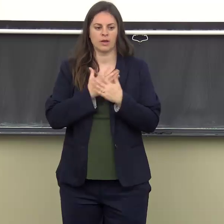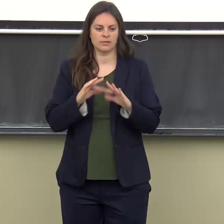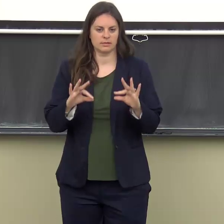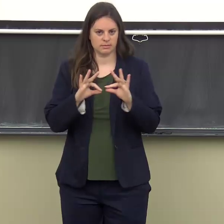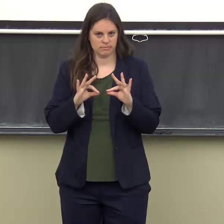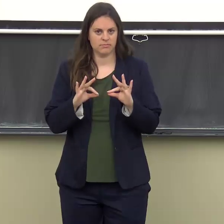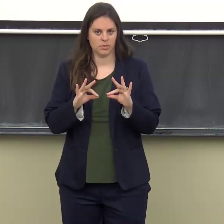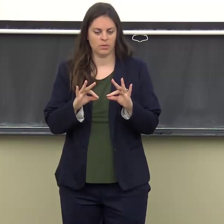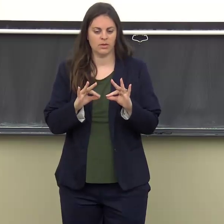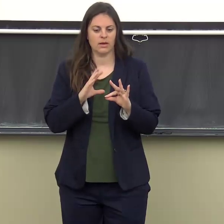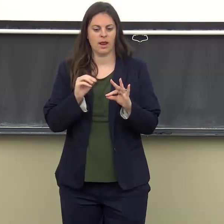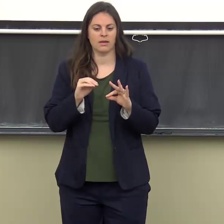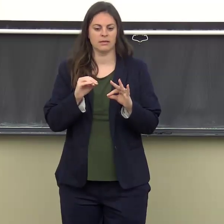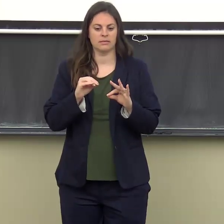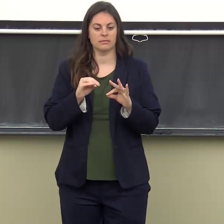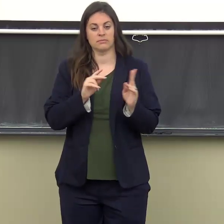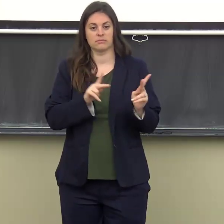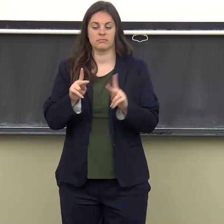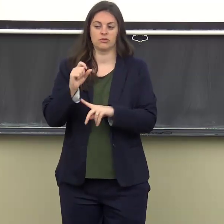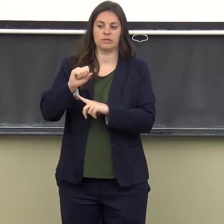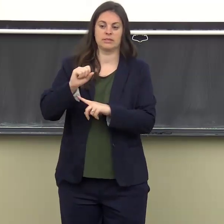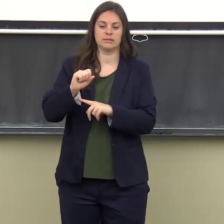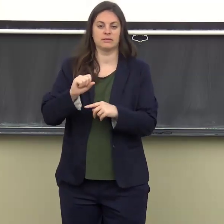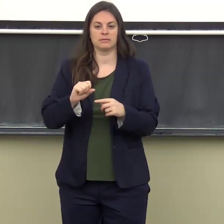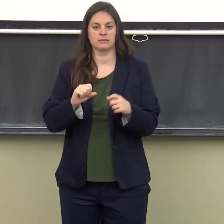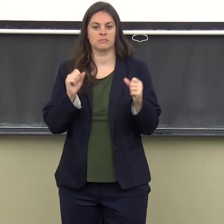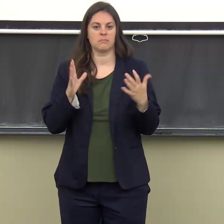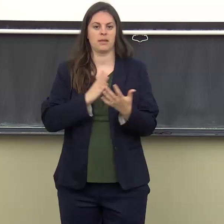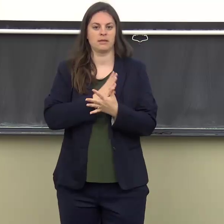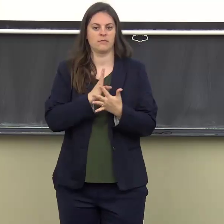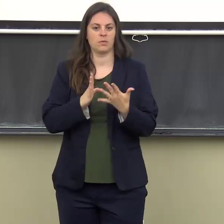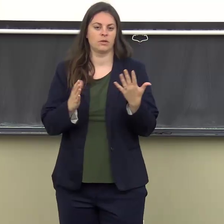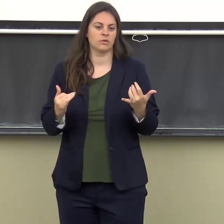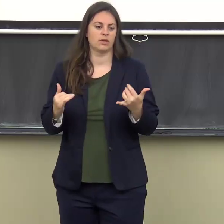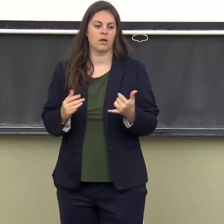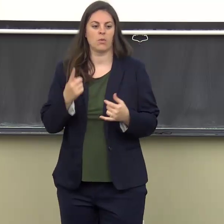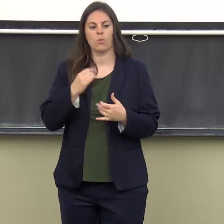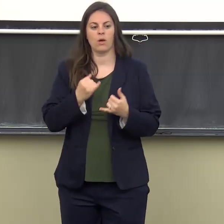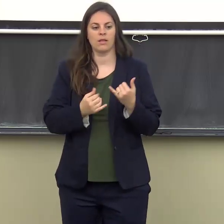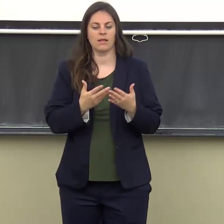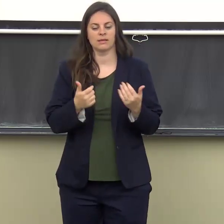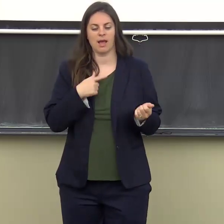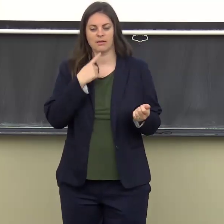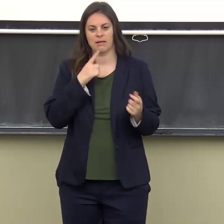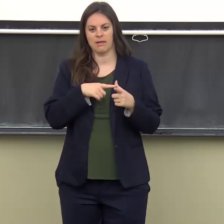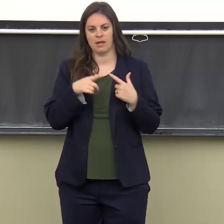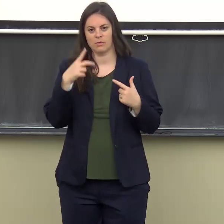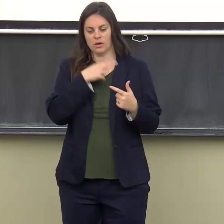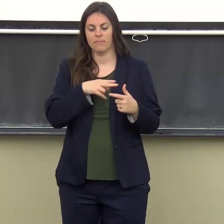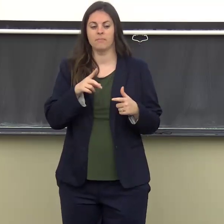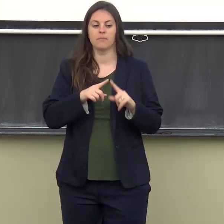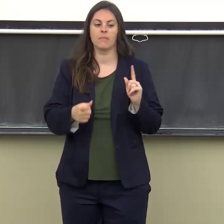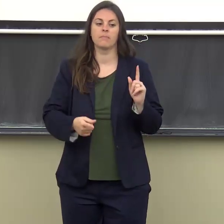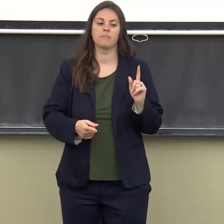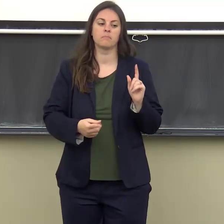important, and rest is resistance in a lot of ways right now. And it's so important to, I guess the one last thing I'll say and then I'll shut up, is that